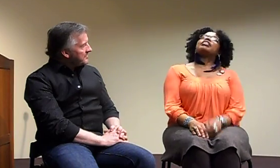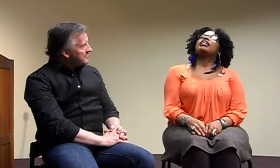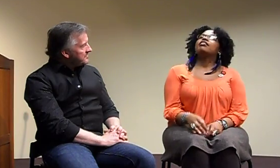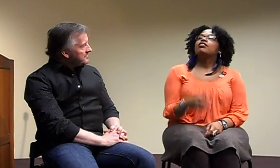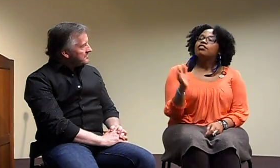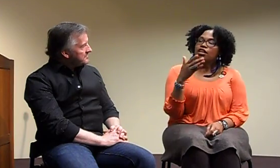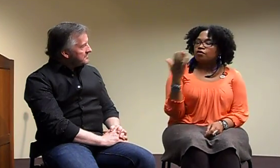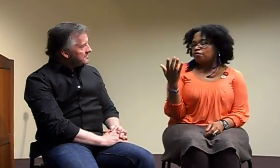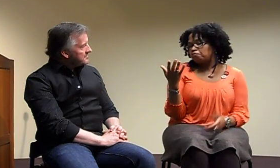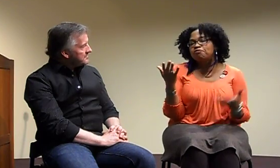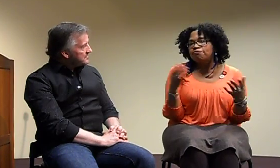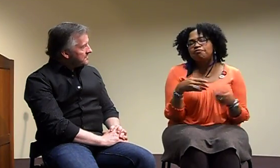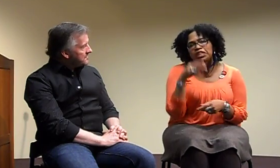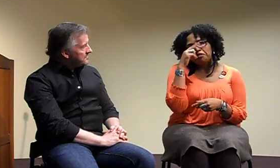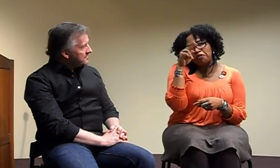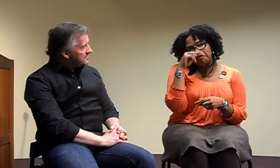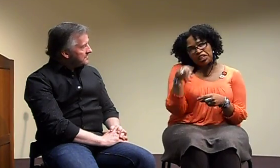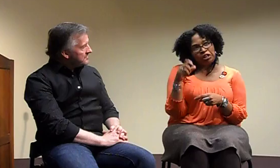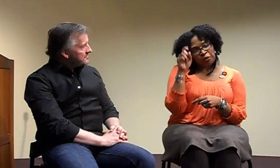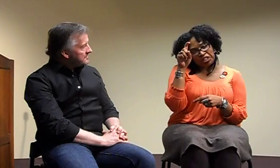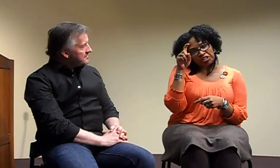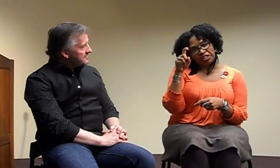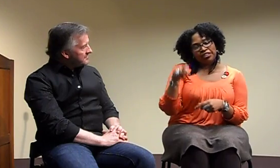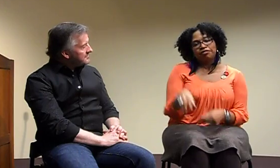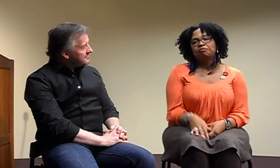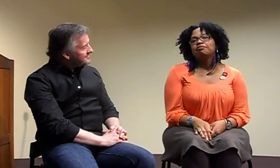Okay, this is kind of a fun question.